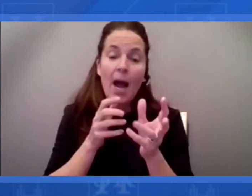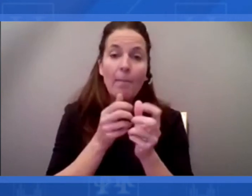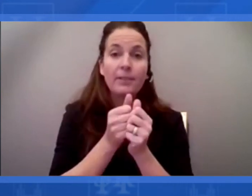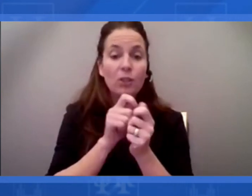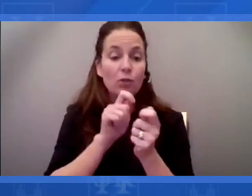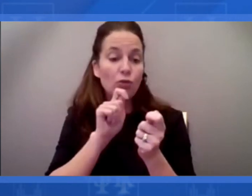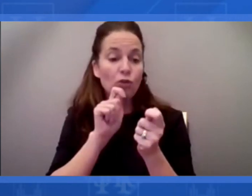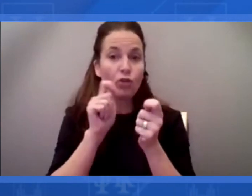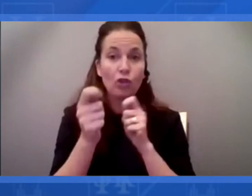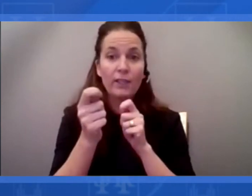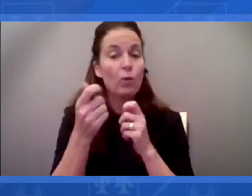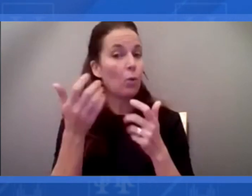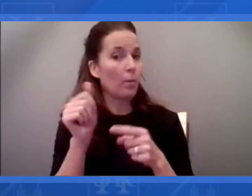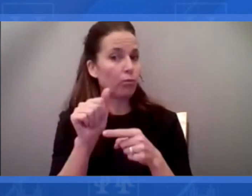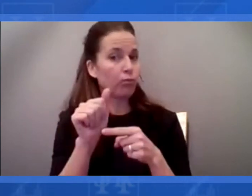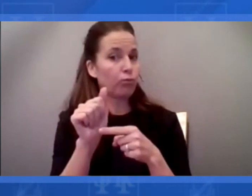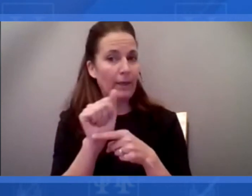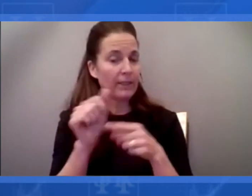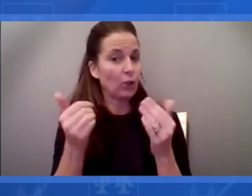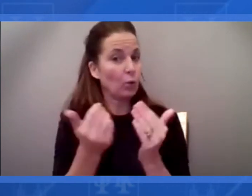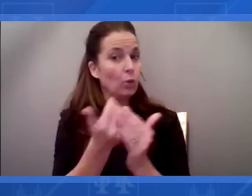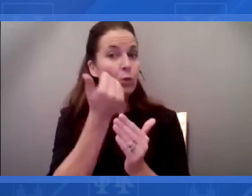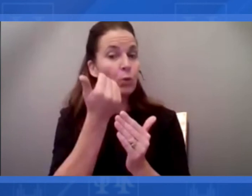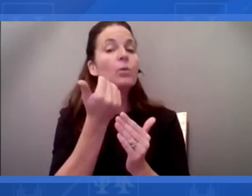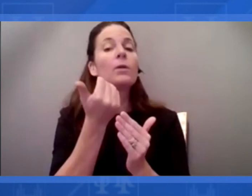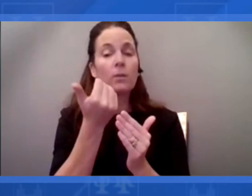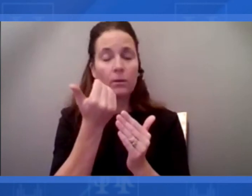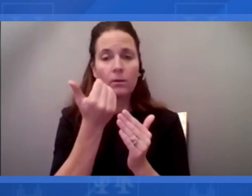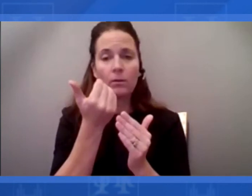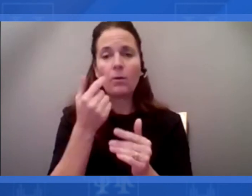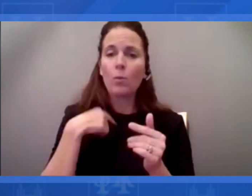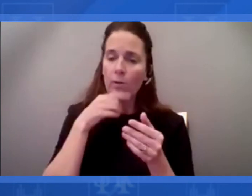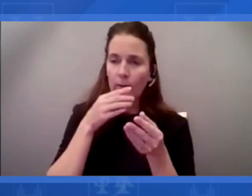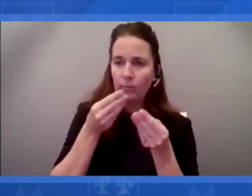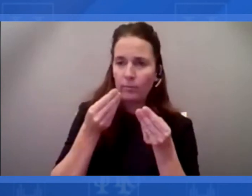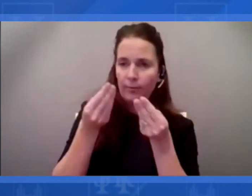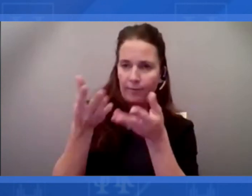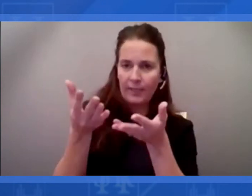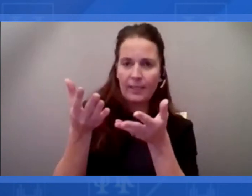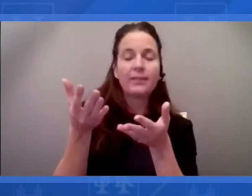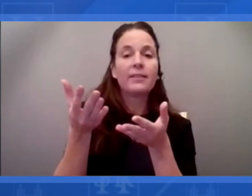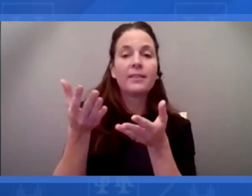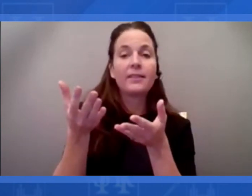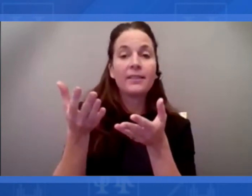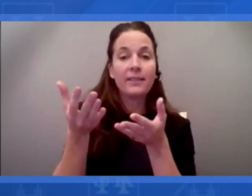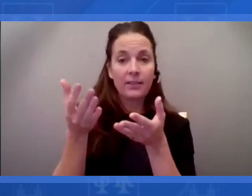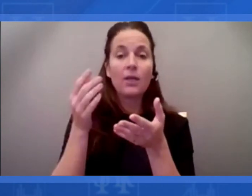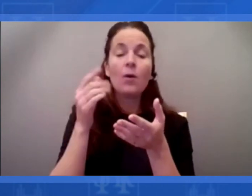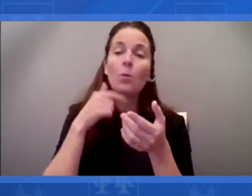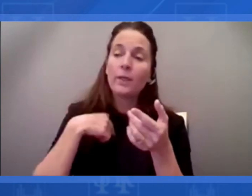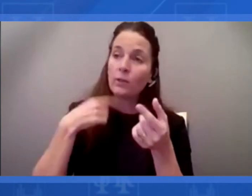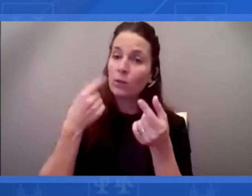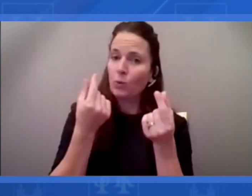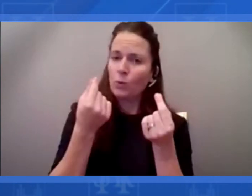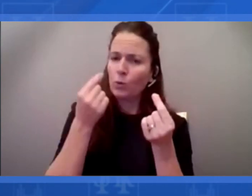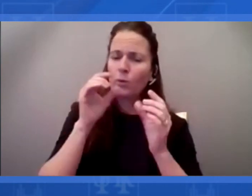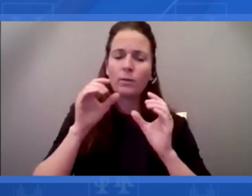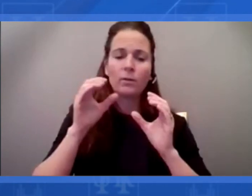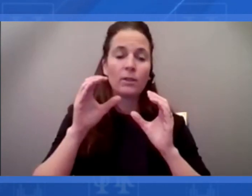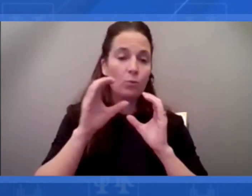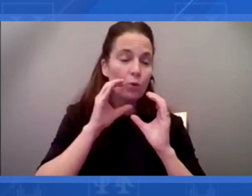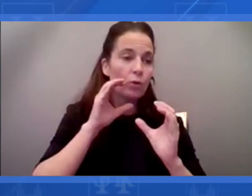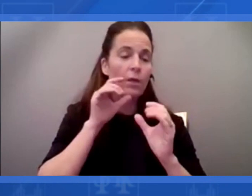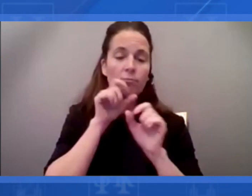or practices that govern the service provided to people with disabilities, we communicate these changes to